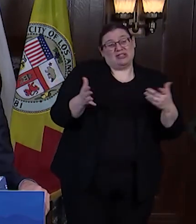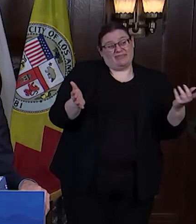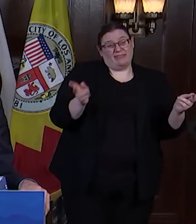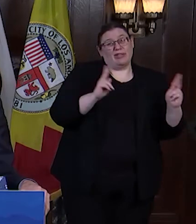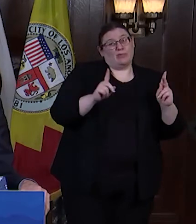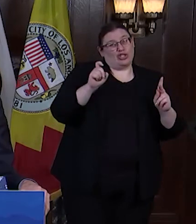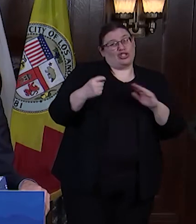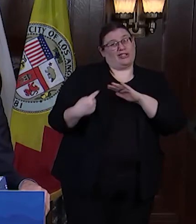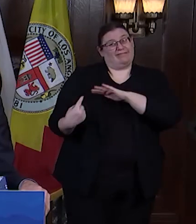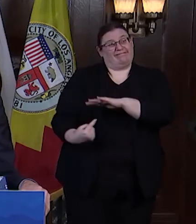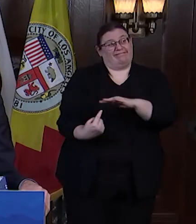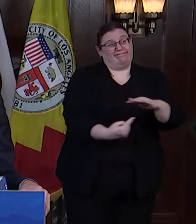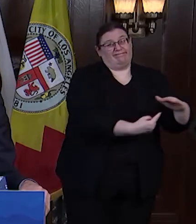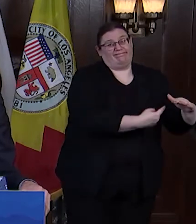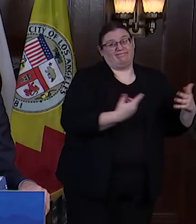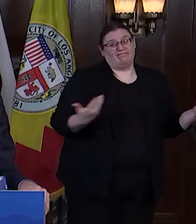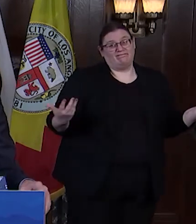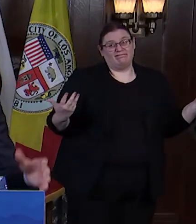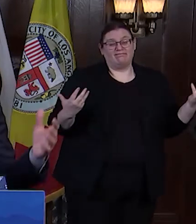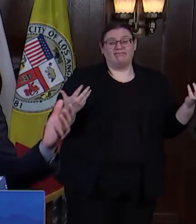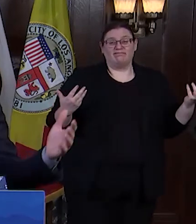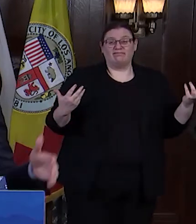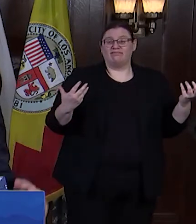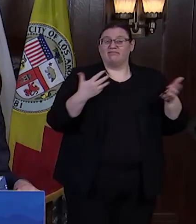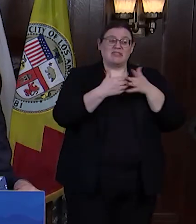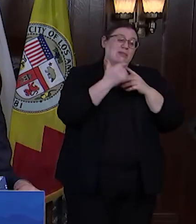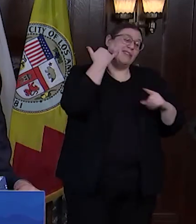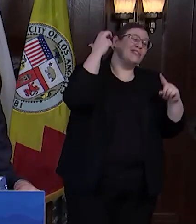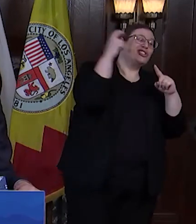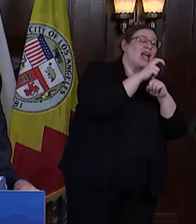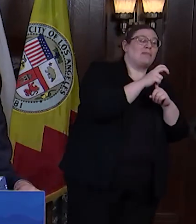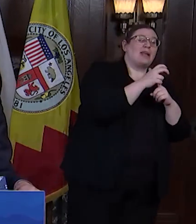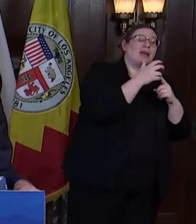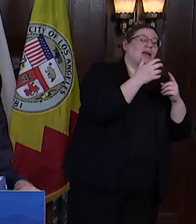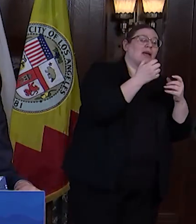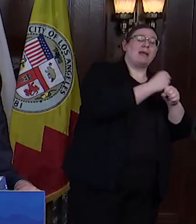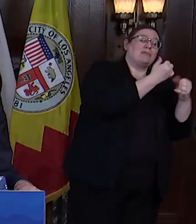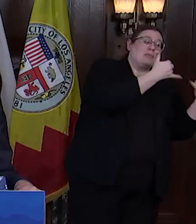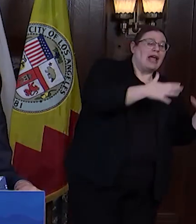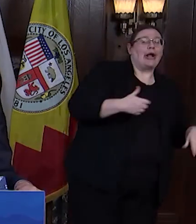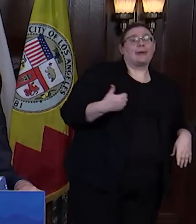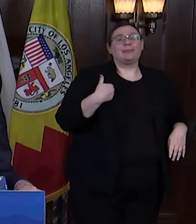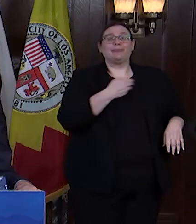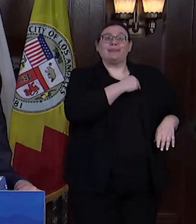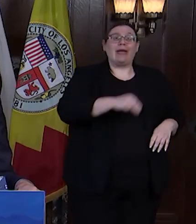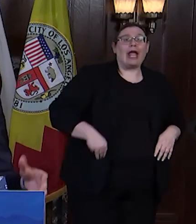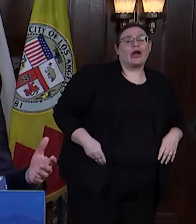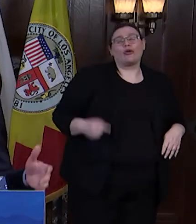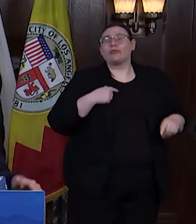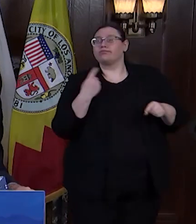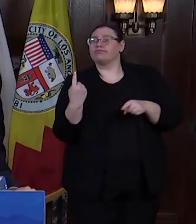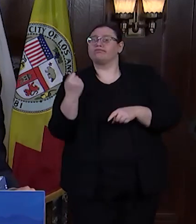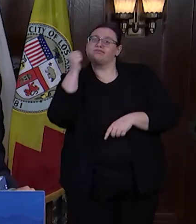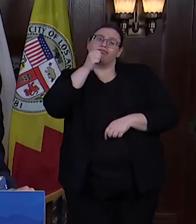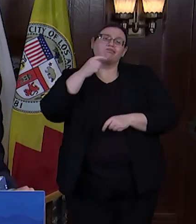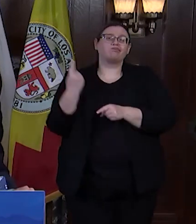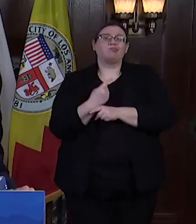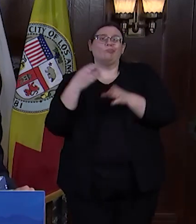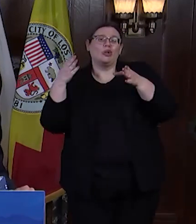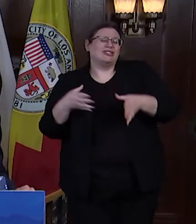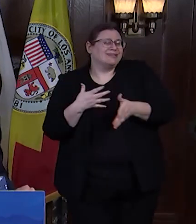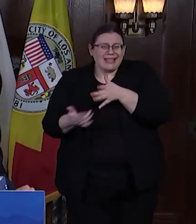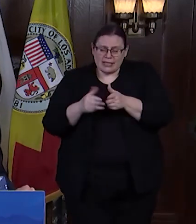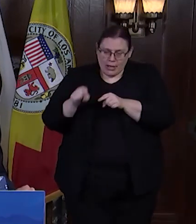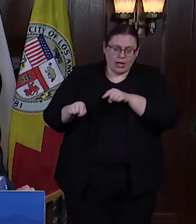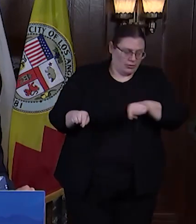should isolate. That's whether you're a championship baseball player, whether you're the mayor, whether you're everyday citizen, no matter who you are. And I think that is the